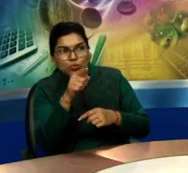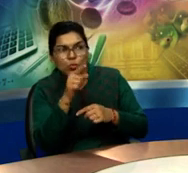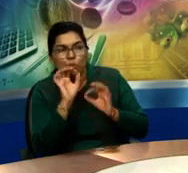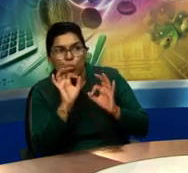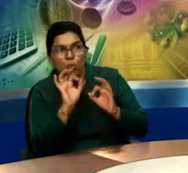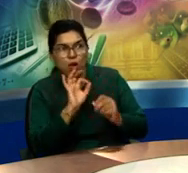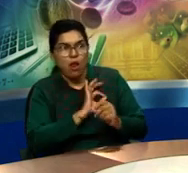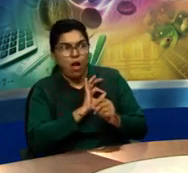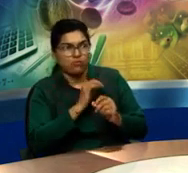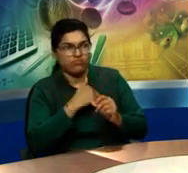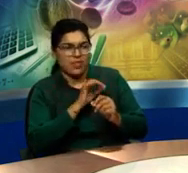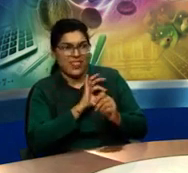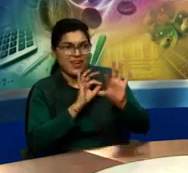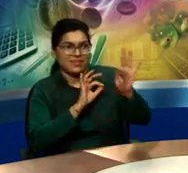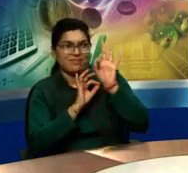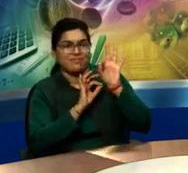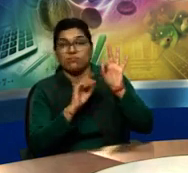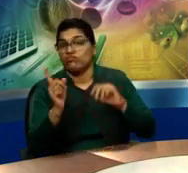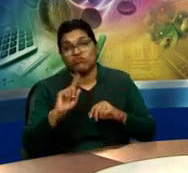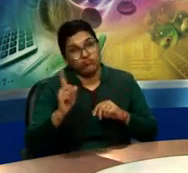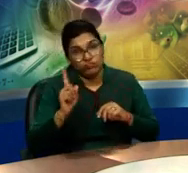tells that do not indulge in favoritism